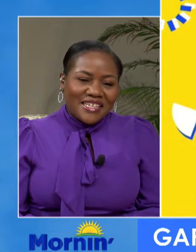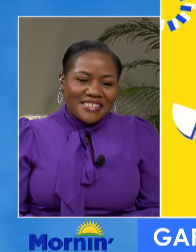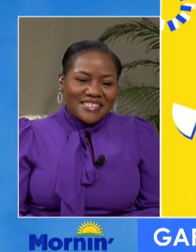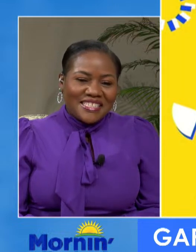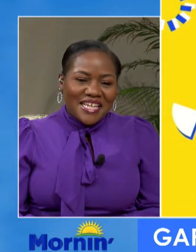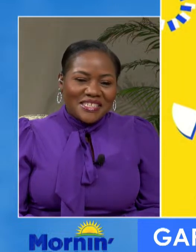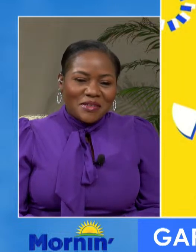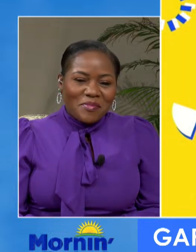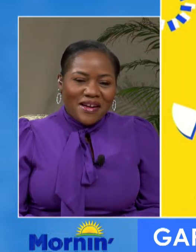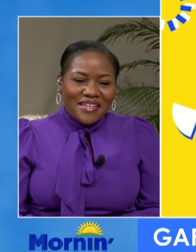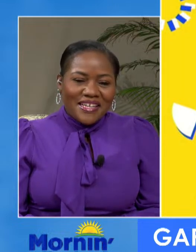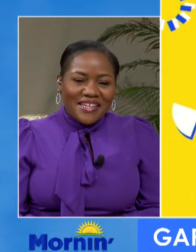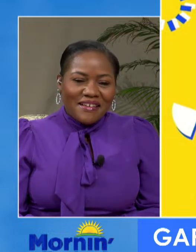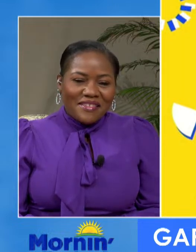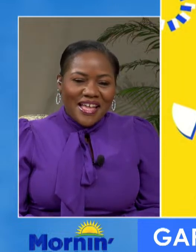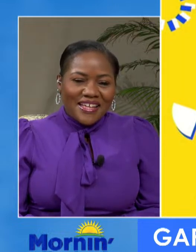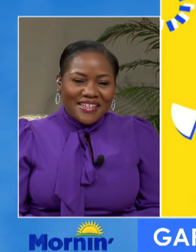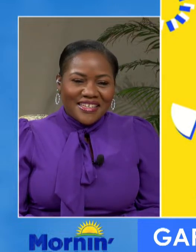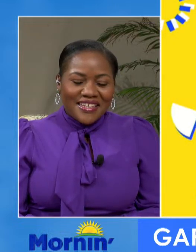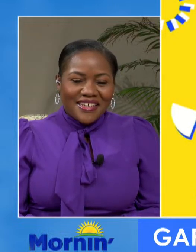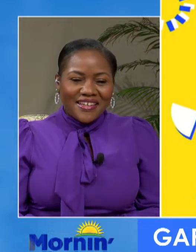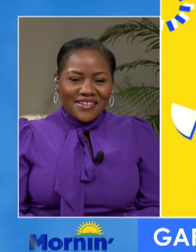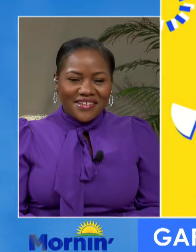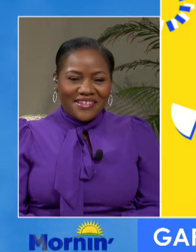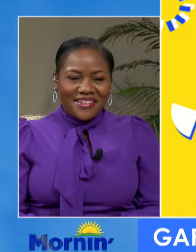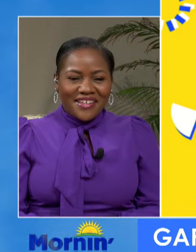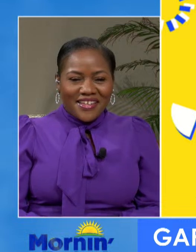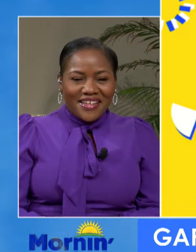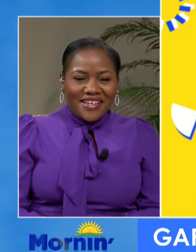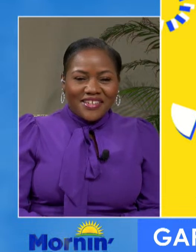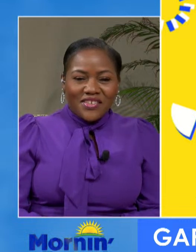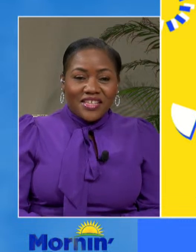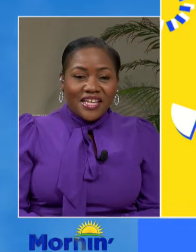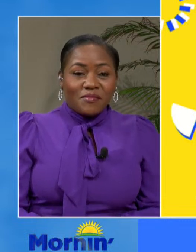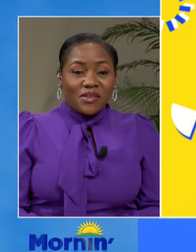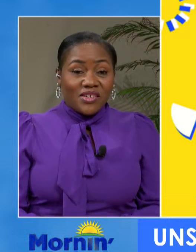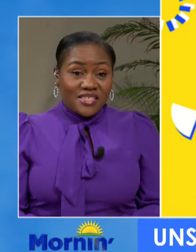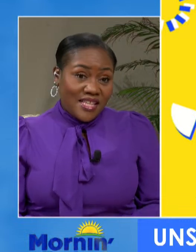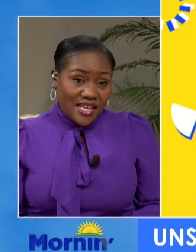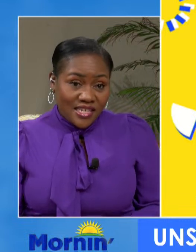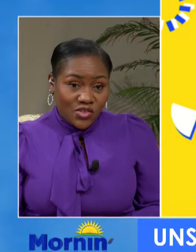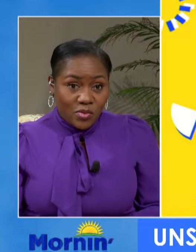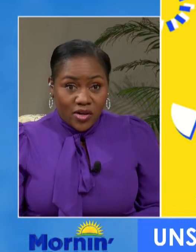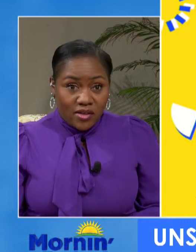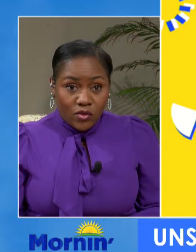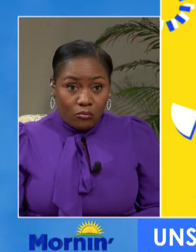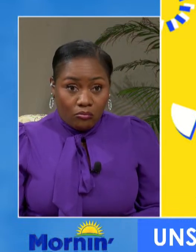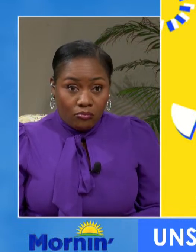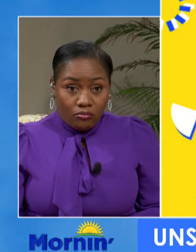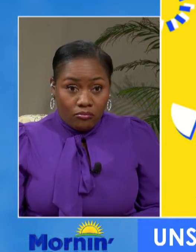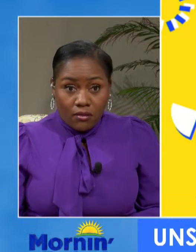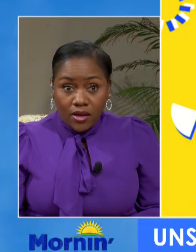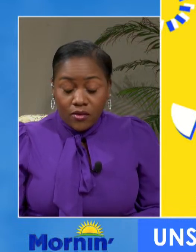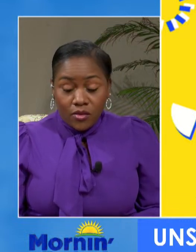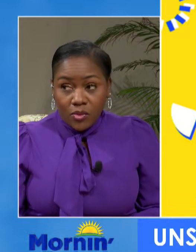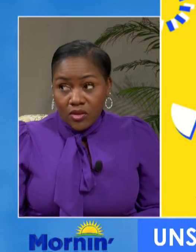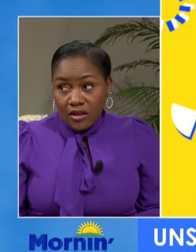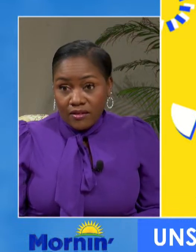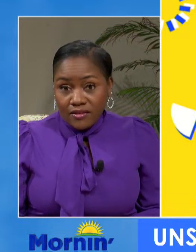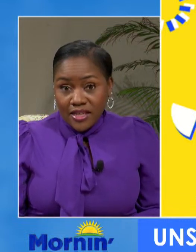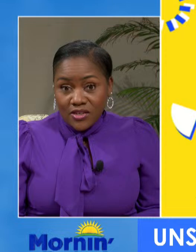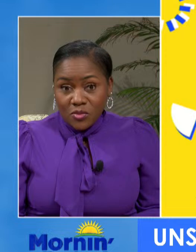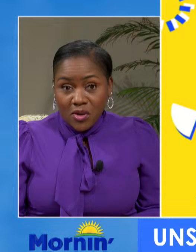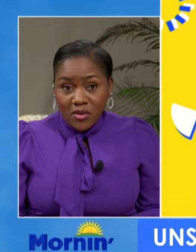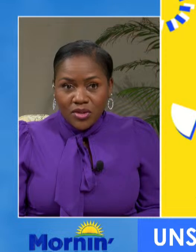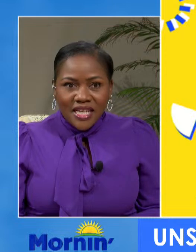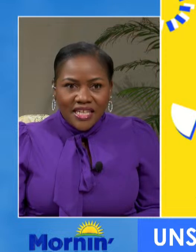stuff. A danger party. I love that. I don't think I'd be going to that danger party, though. I don't know about